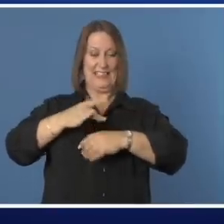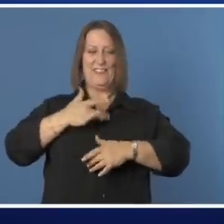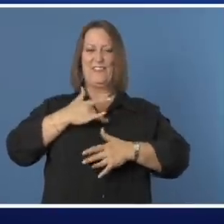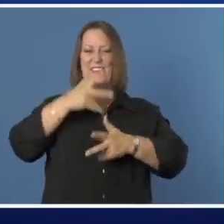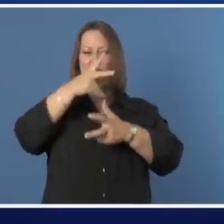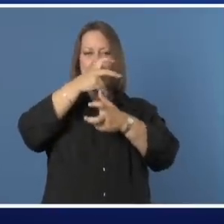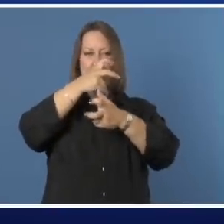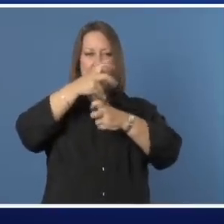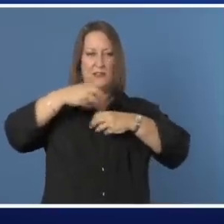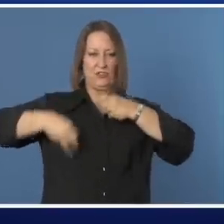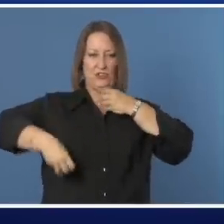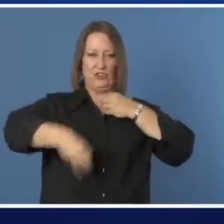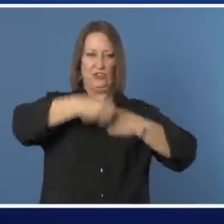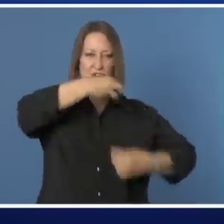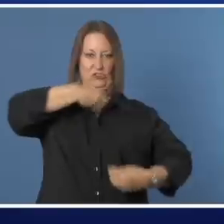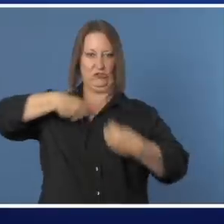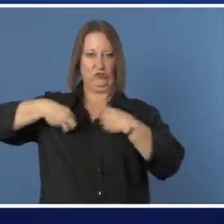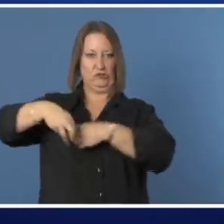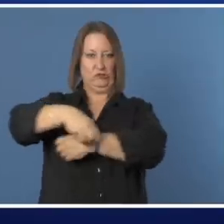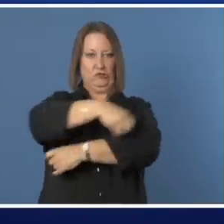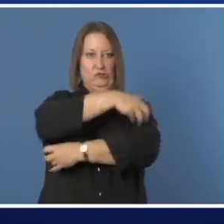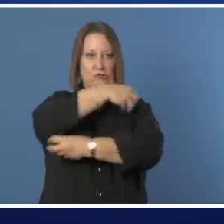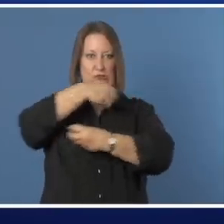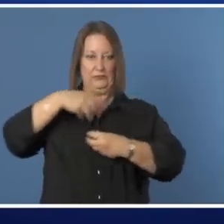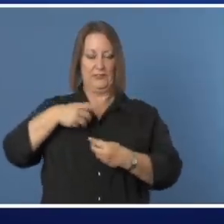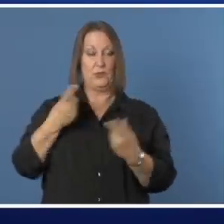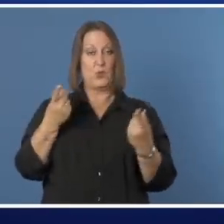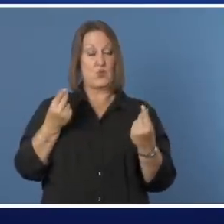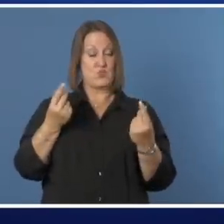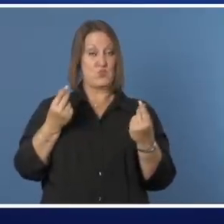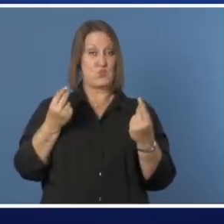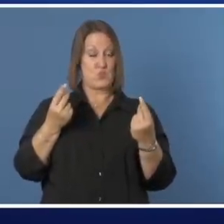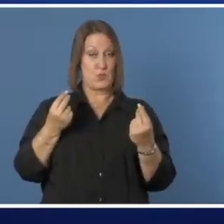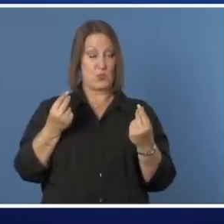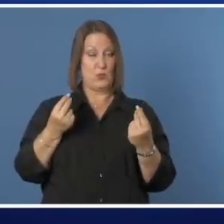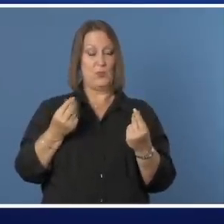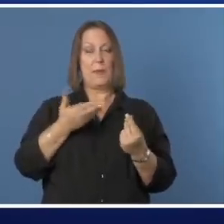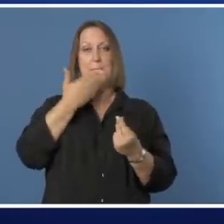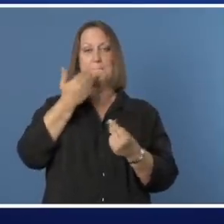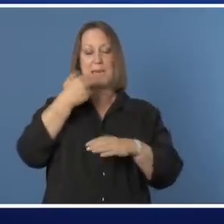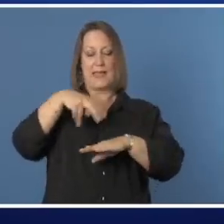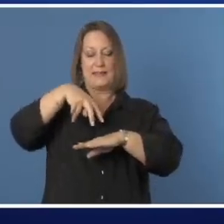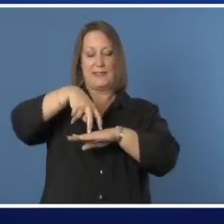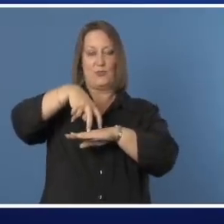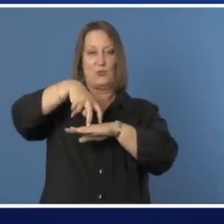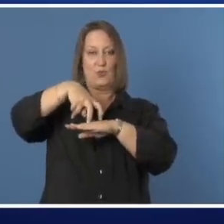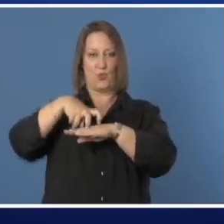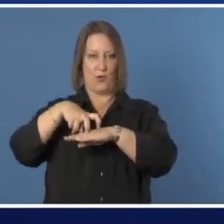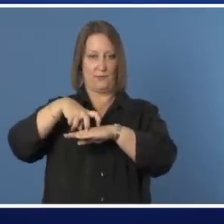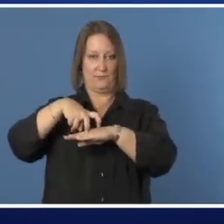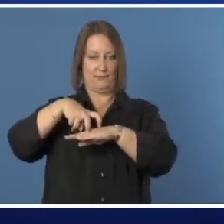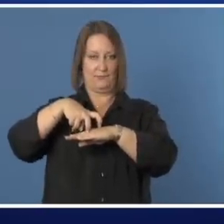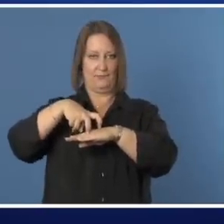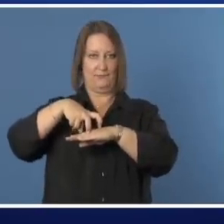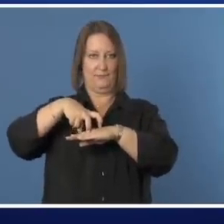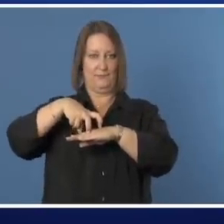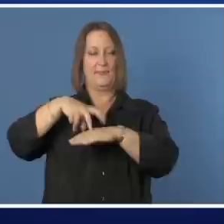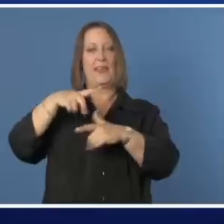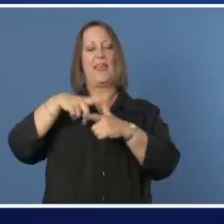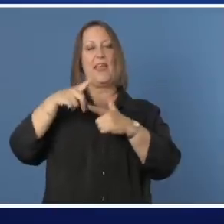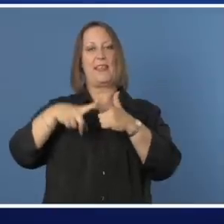tingles, squat low to the ground on the balls of your feet. Place your hands